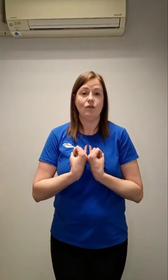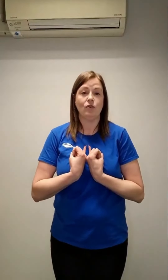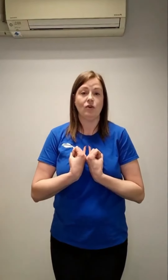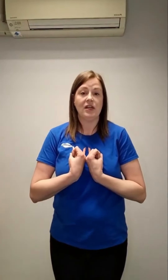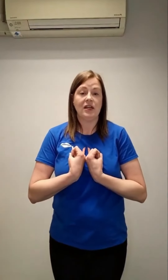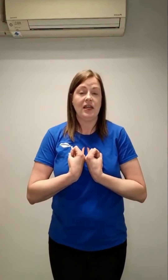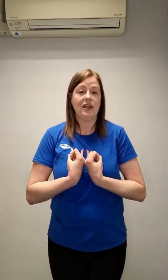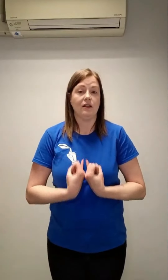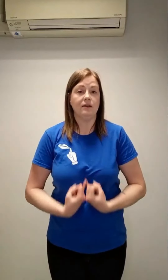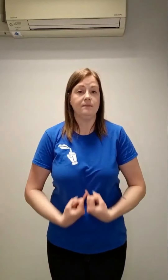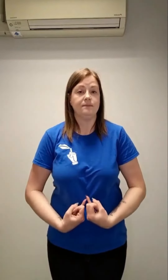for ill.